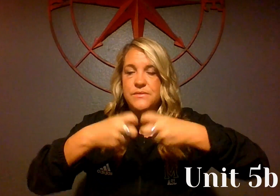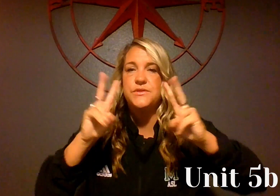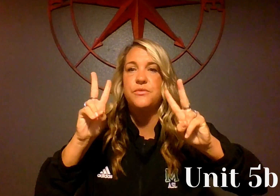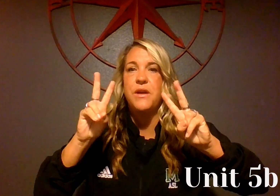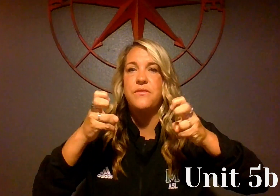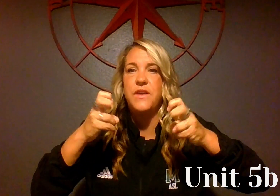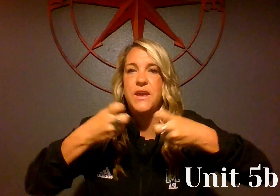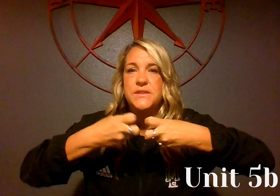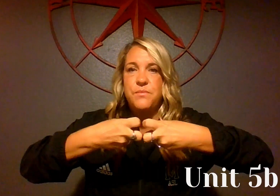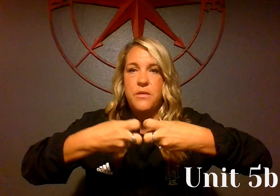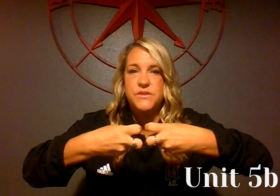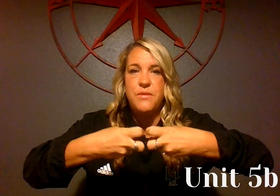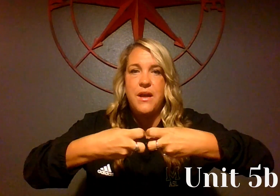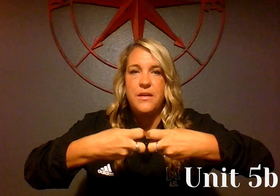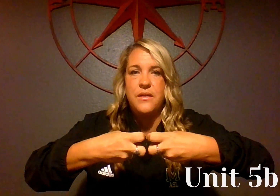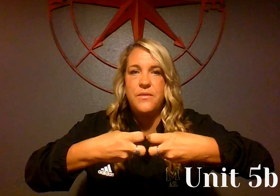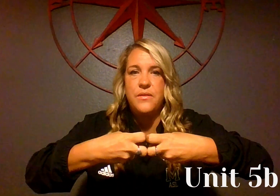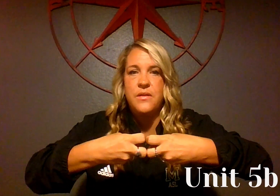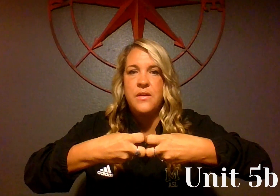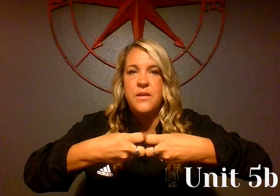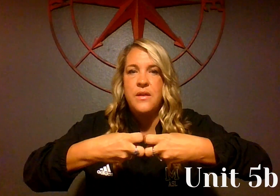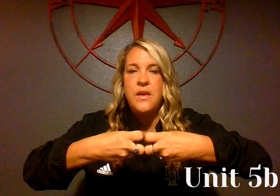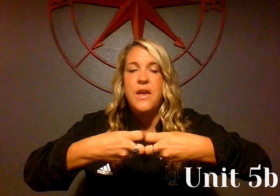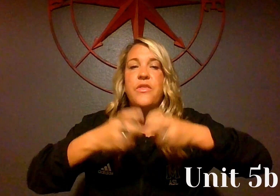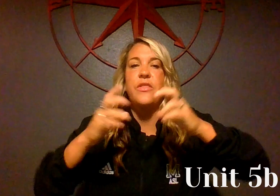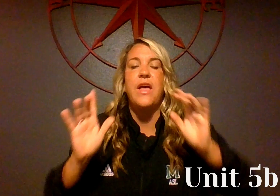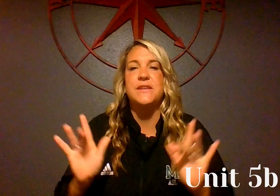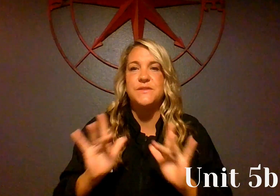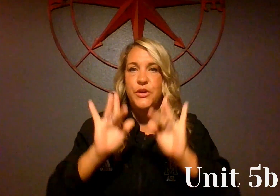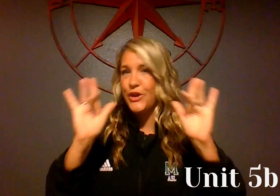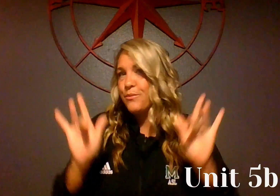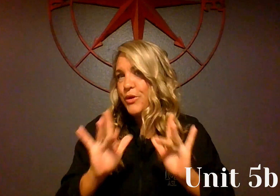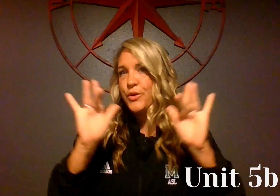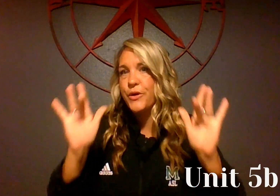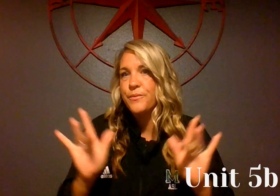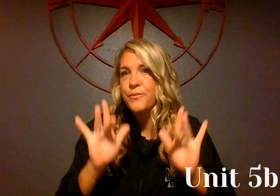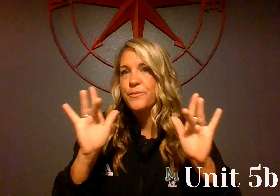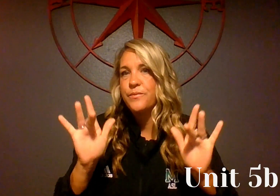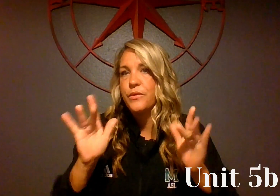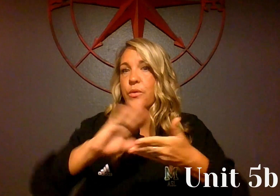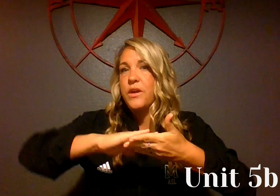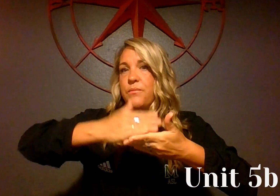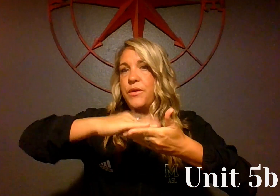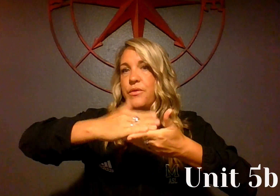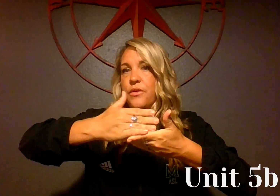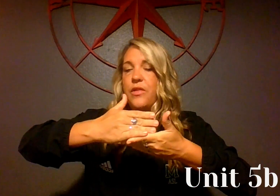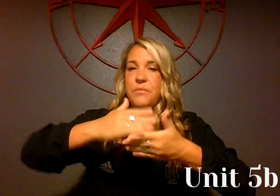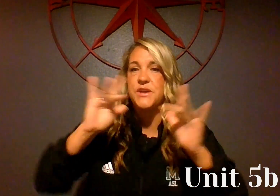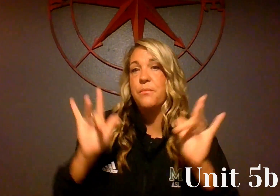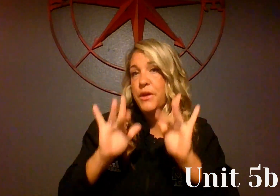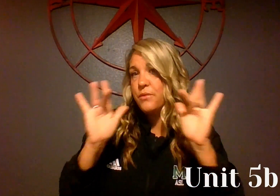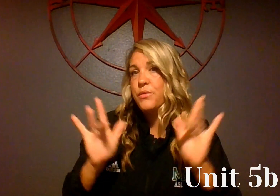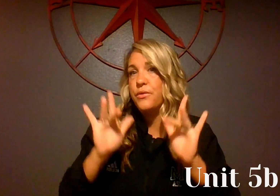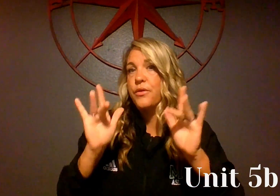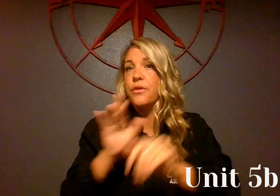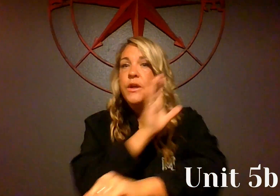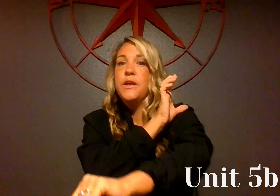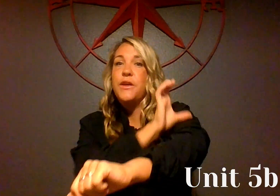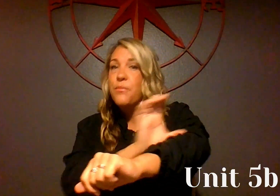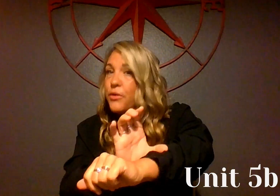2 bent V's, palms are back. And then last, computer, or computer, laptop, but